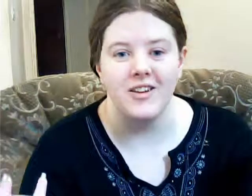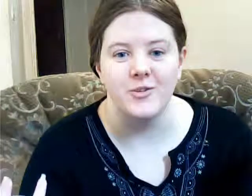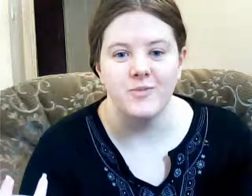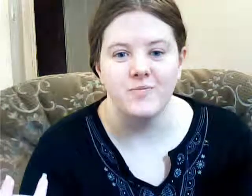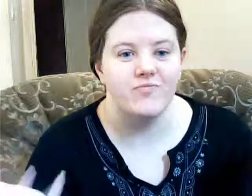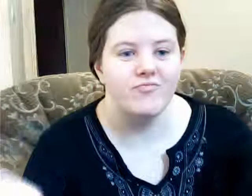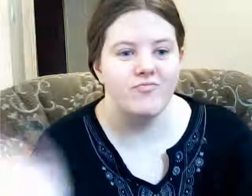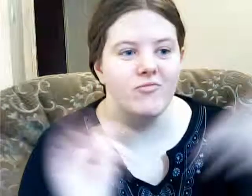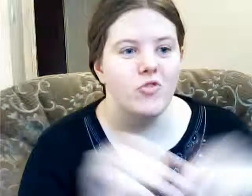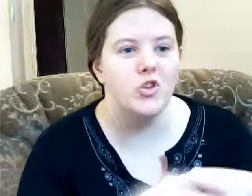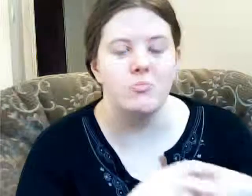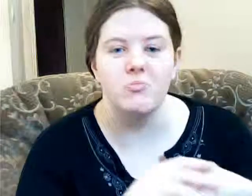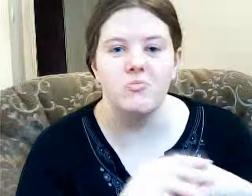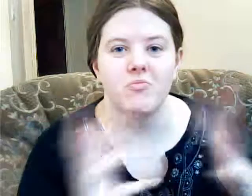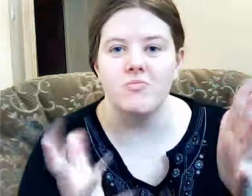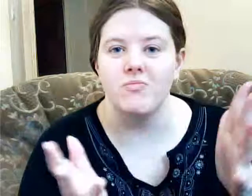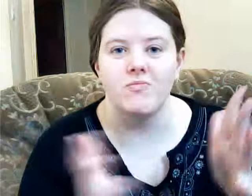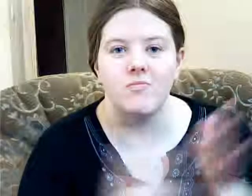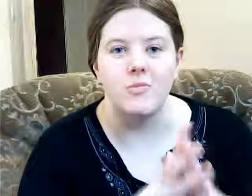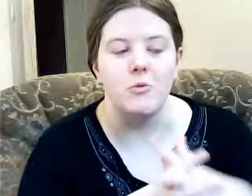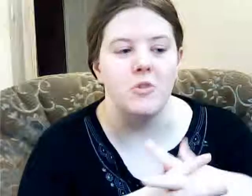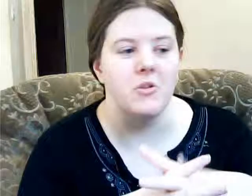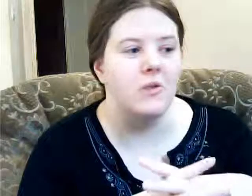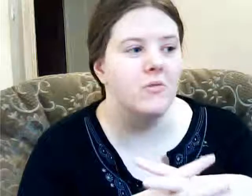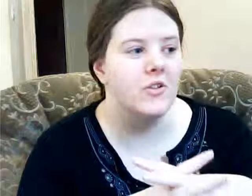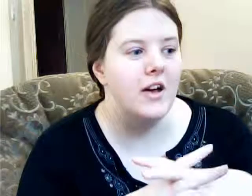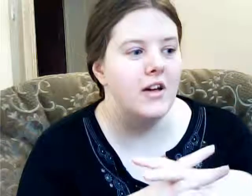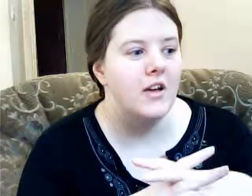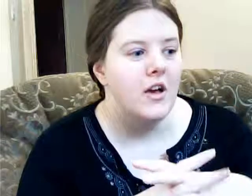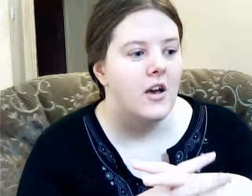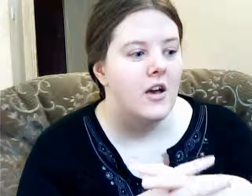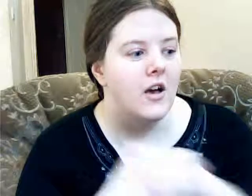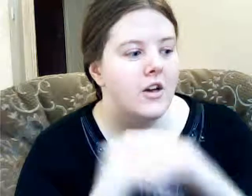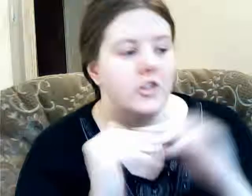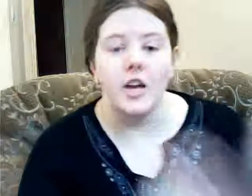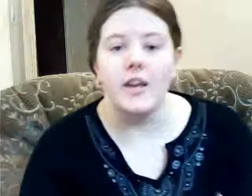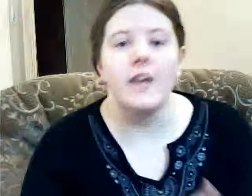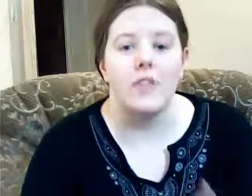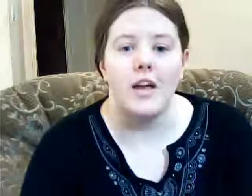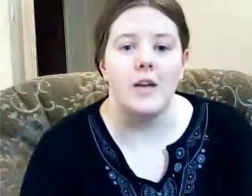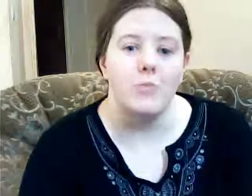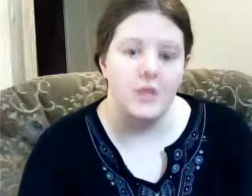just do what you want all that uh check out the game please